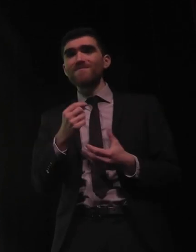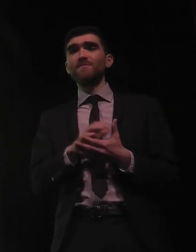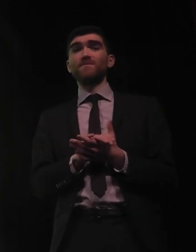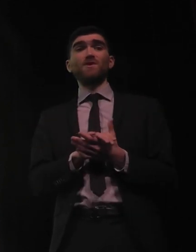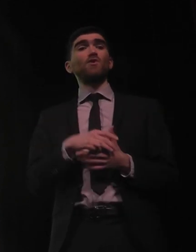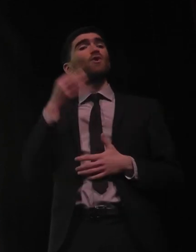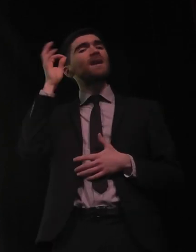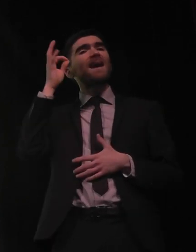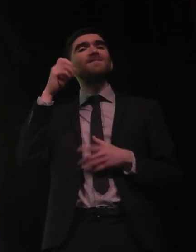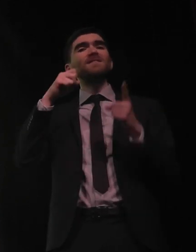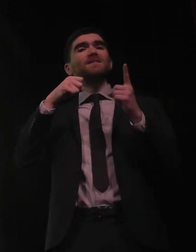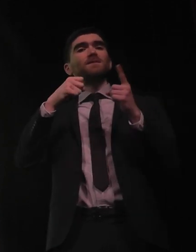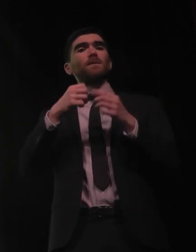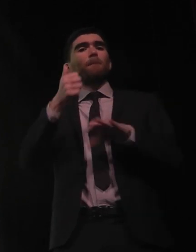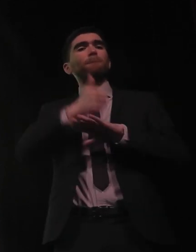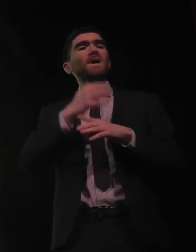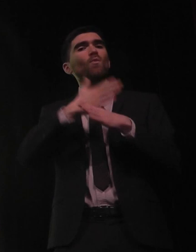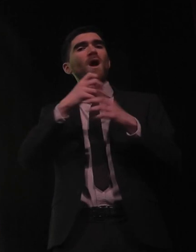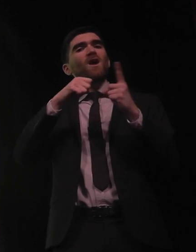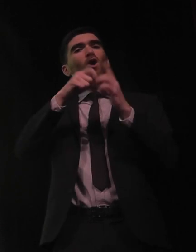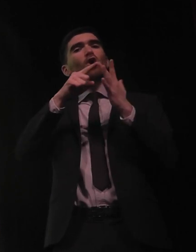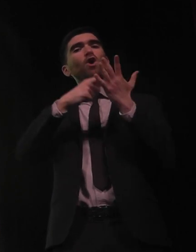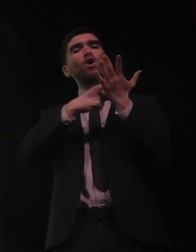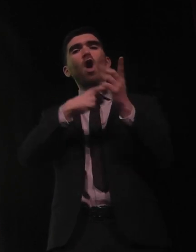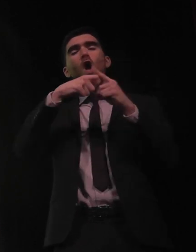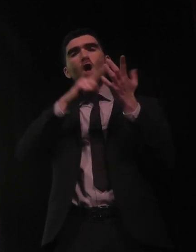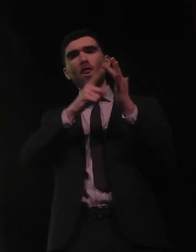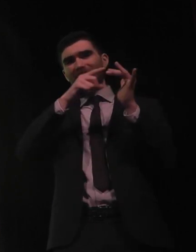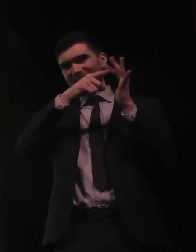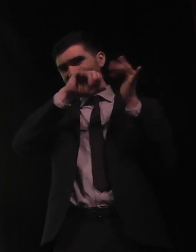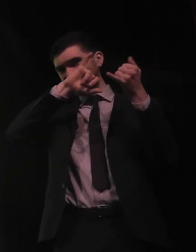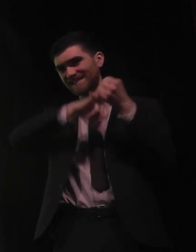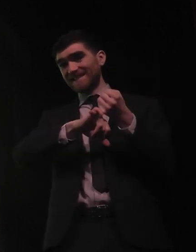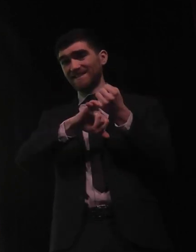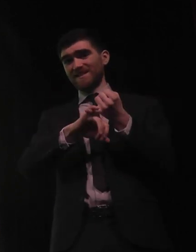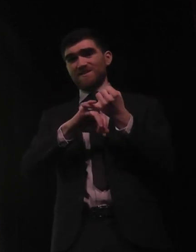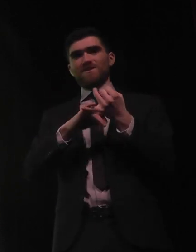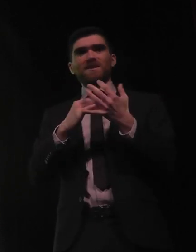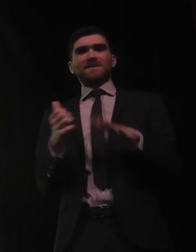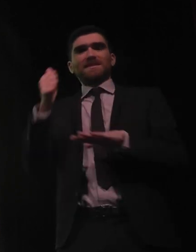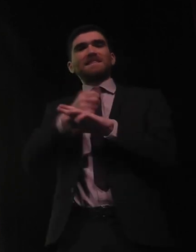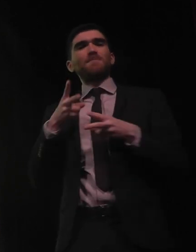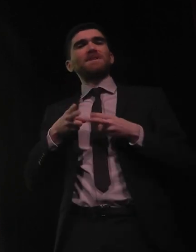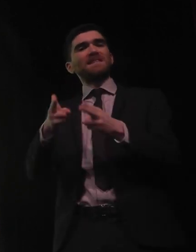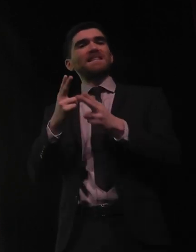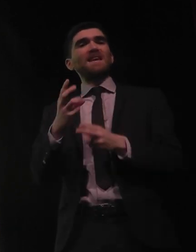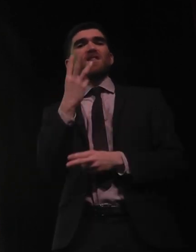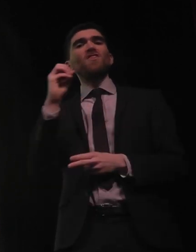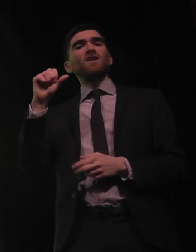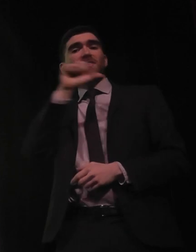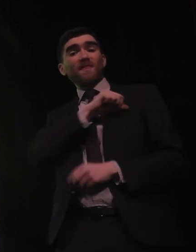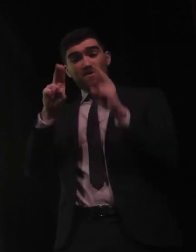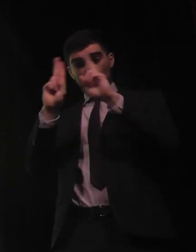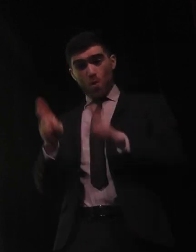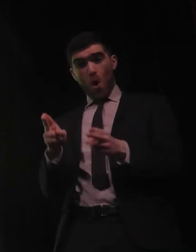Kirkland initiated a free home insulation programme for 30,000 homes, reducing energy waste and saving houses, on